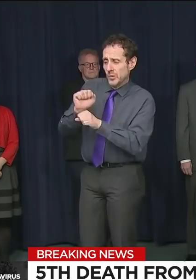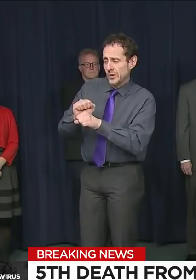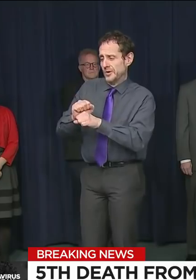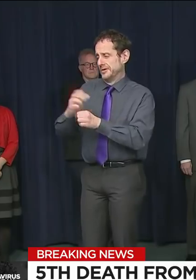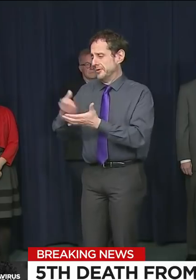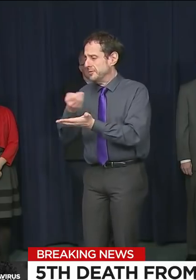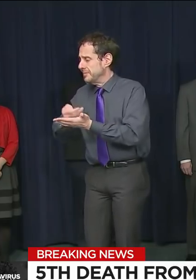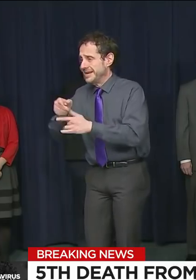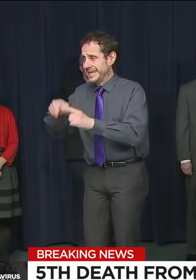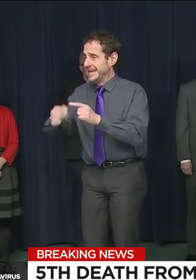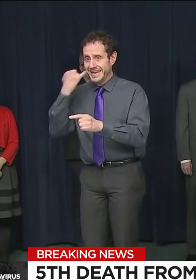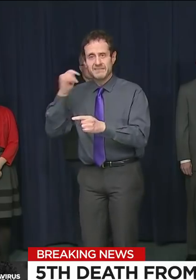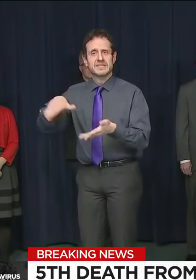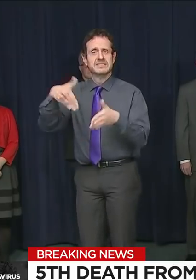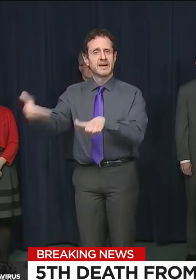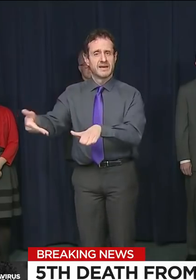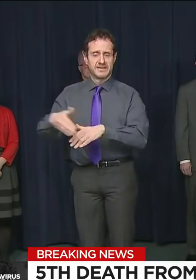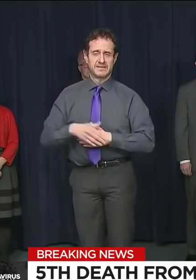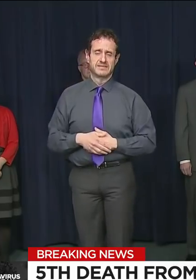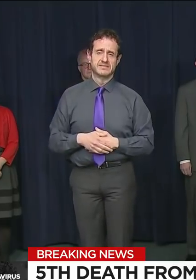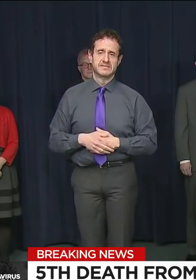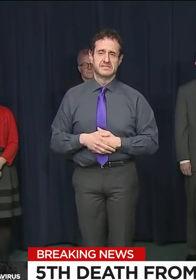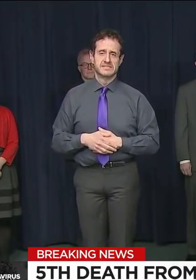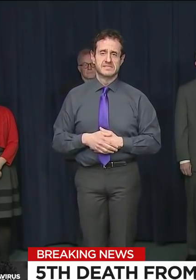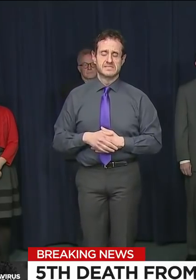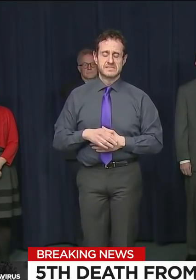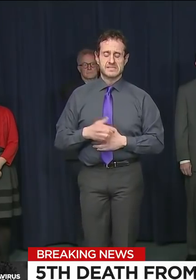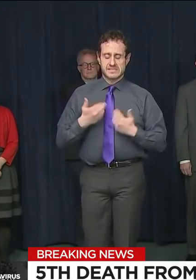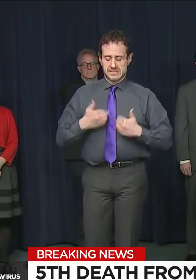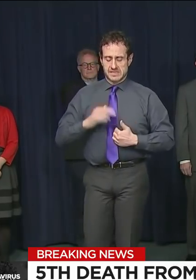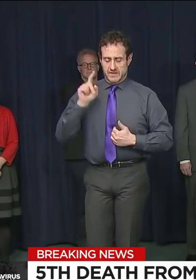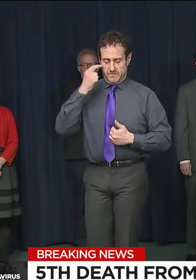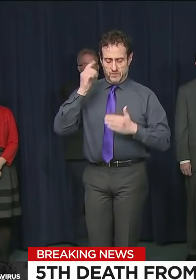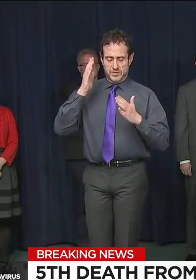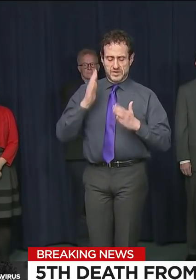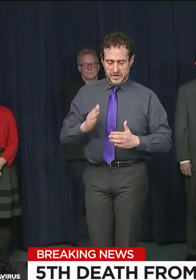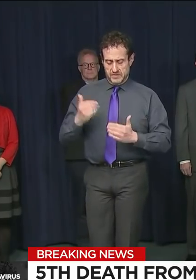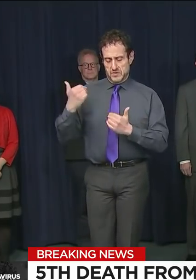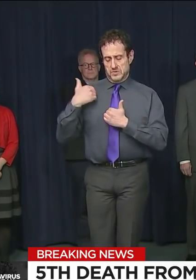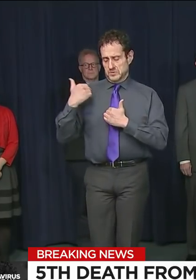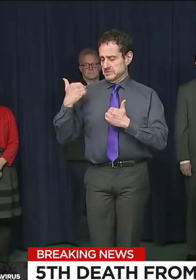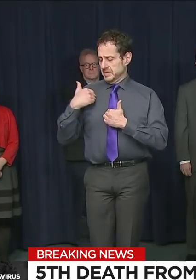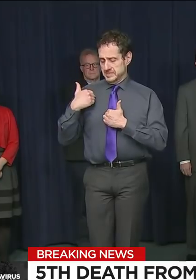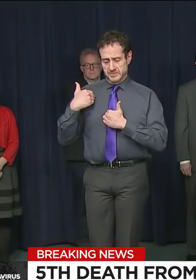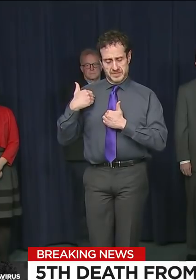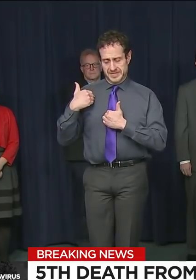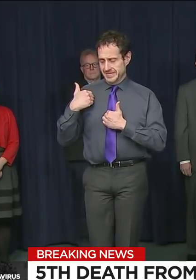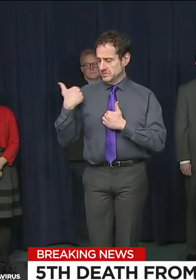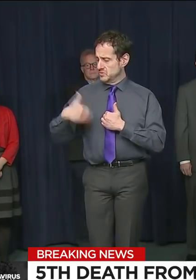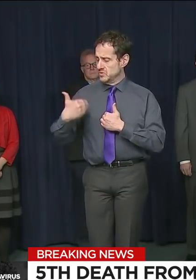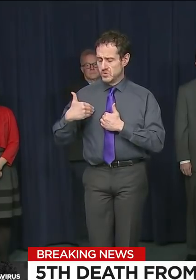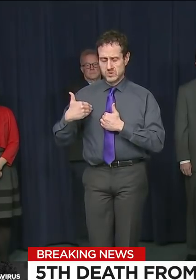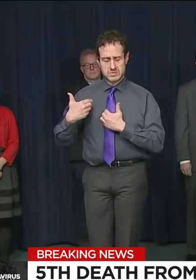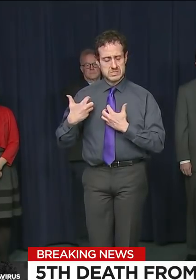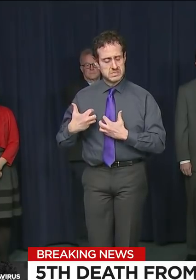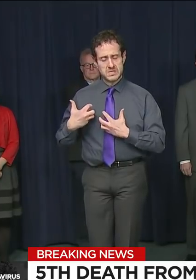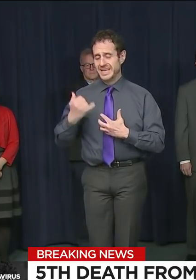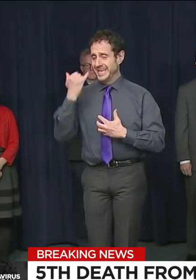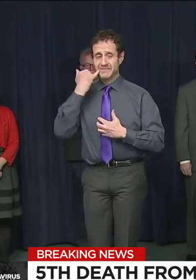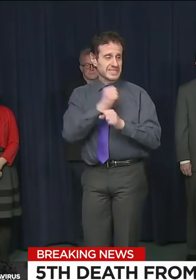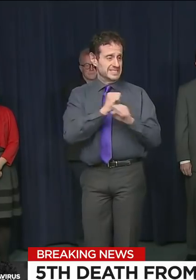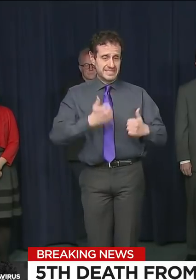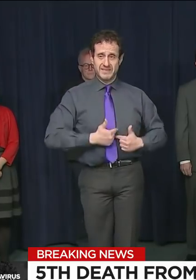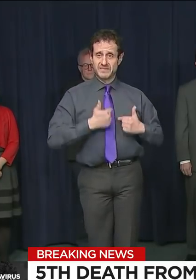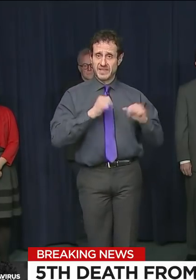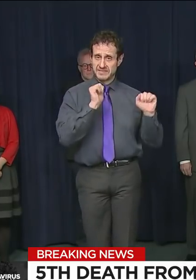obligations that weigh on me as governor, this is the greatest. If there are actions that I can take that will save lives in the midst of this